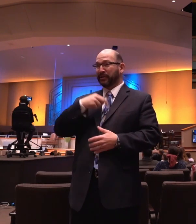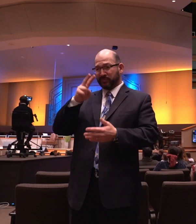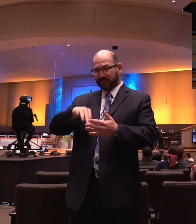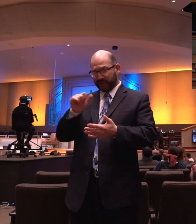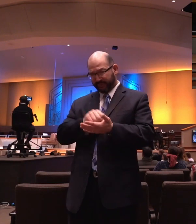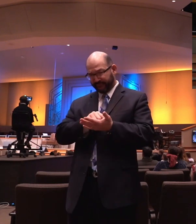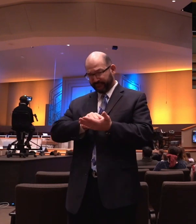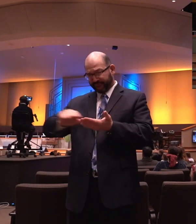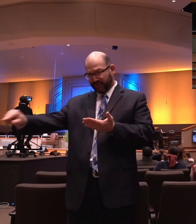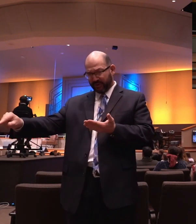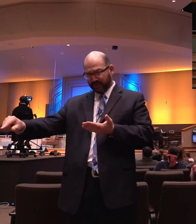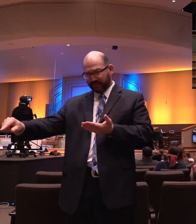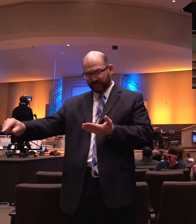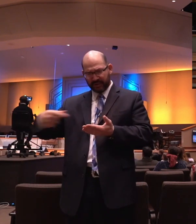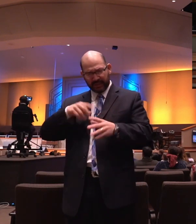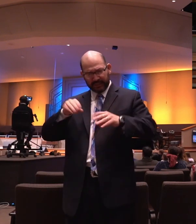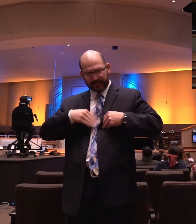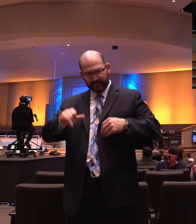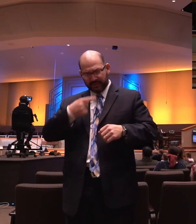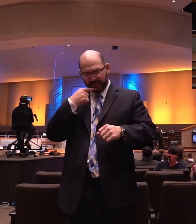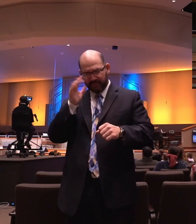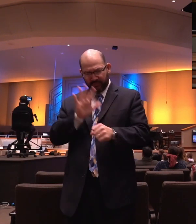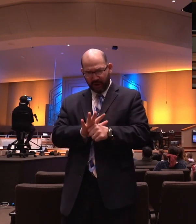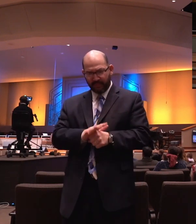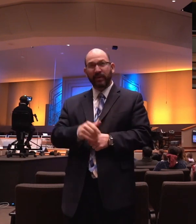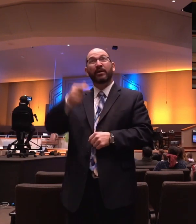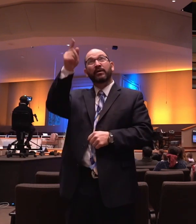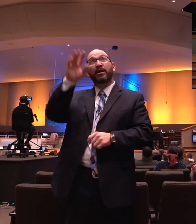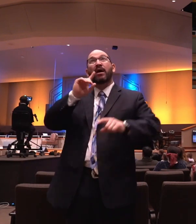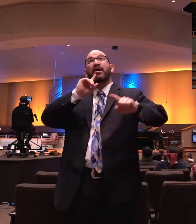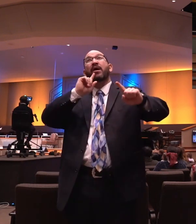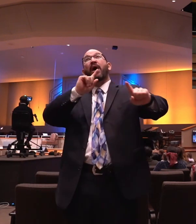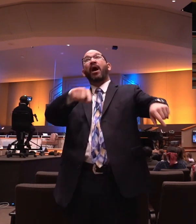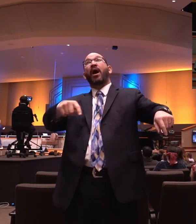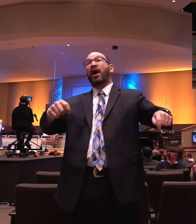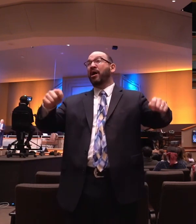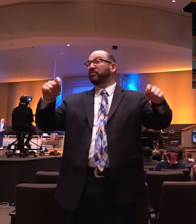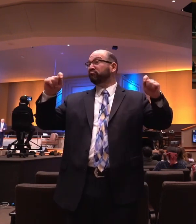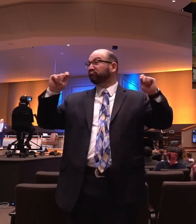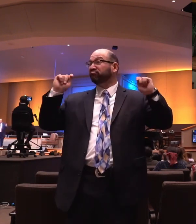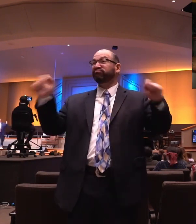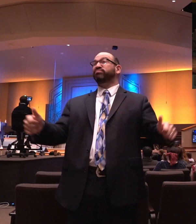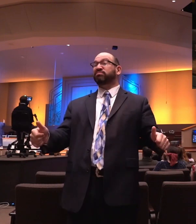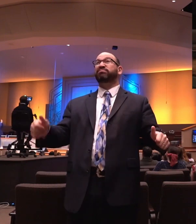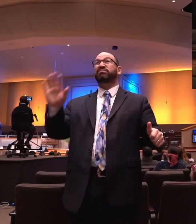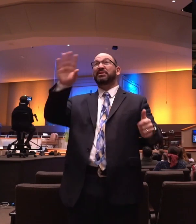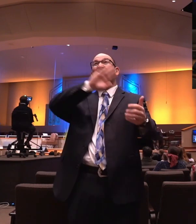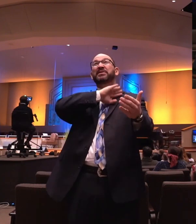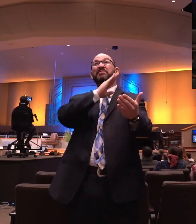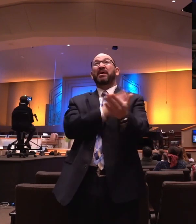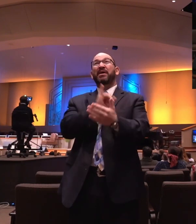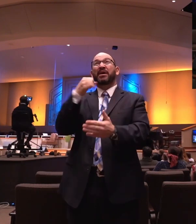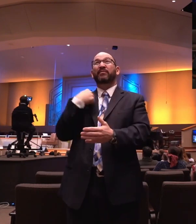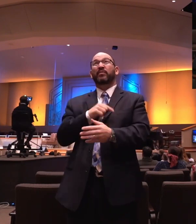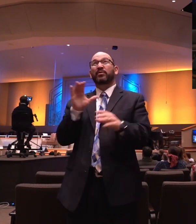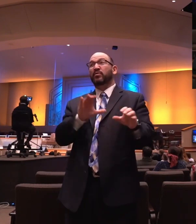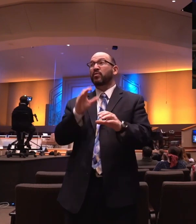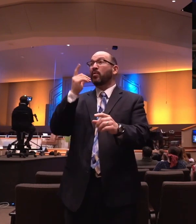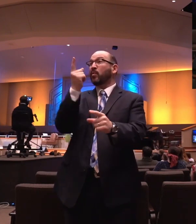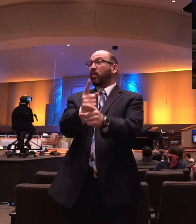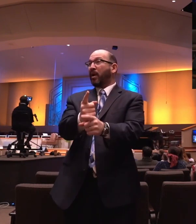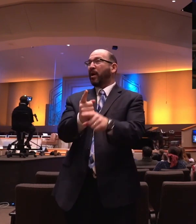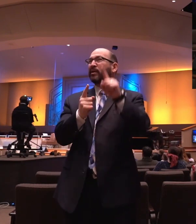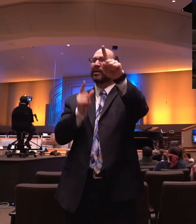verse. I had just claimed that promise and God instantaneously showed me that if we'll do right,